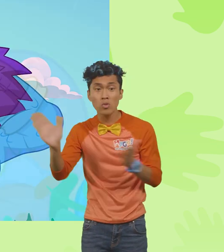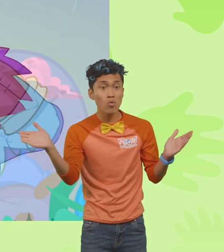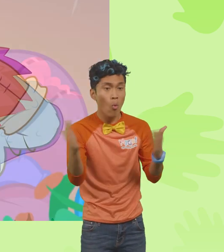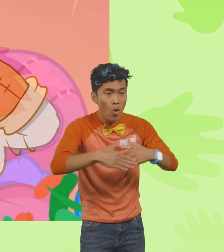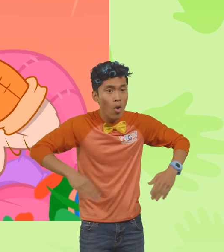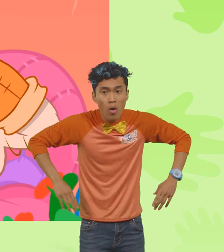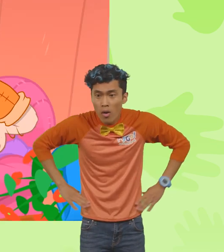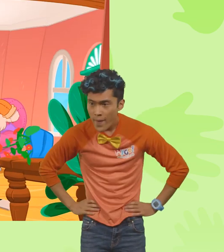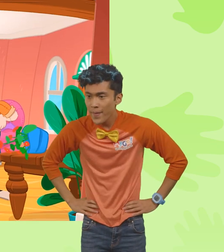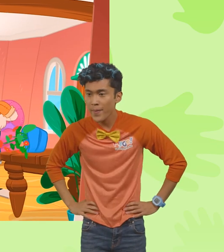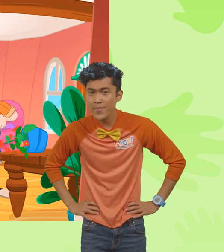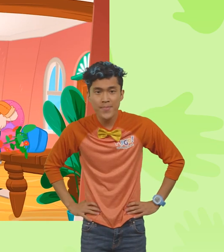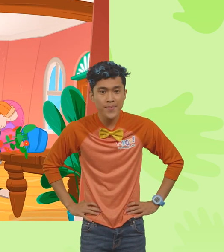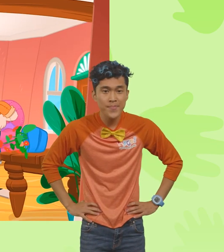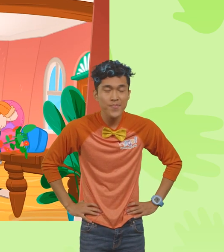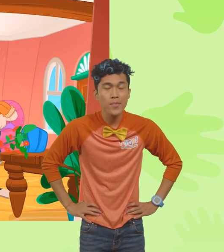room.